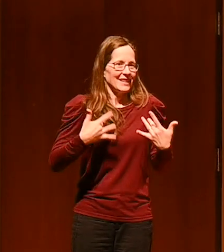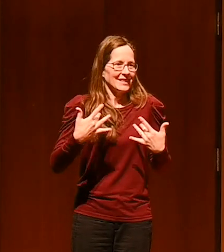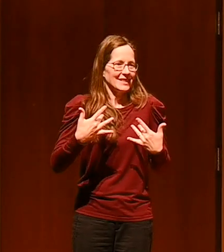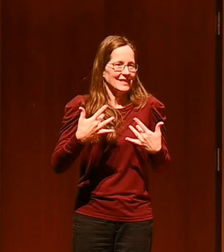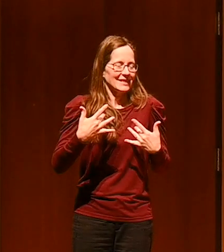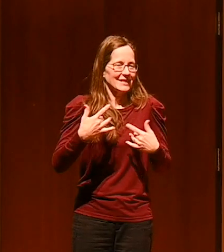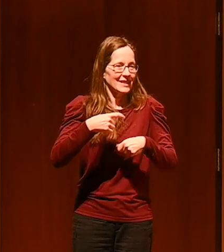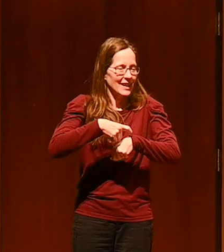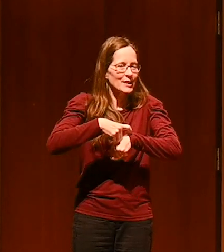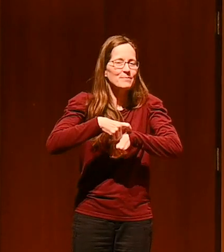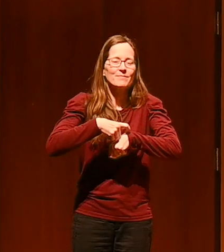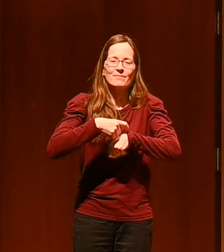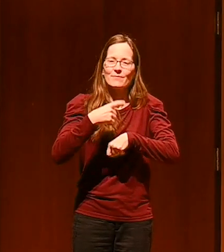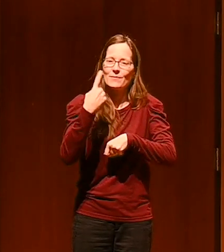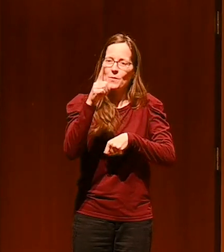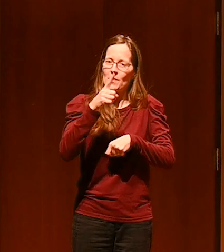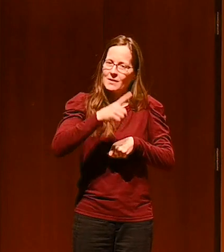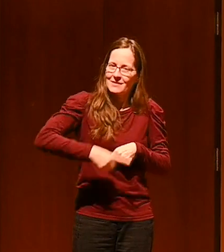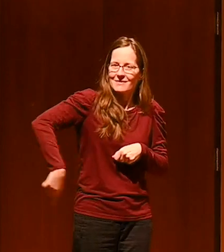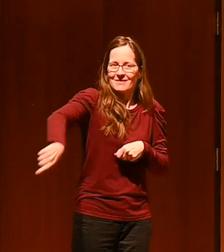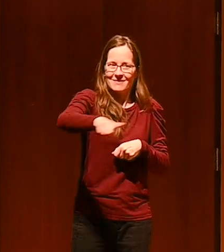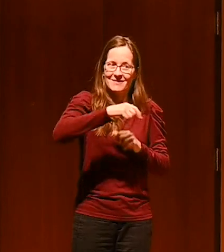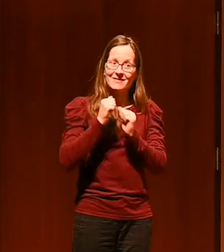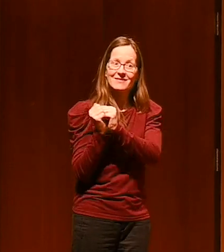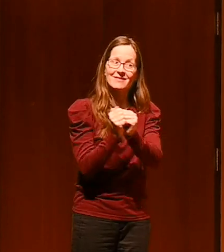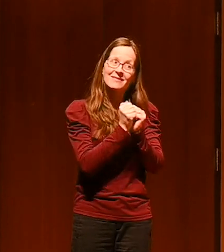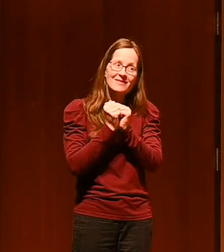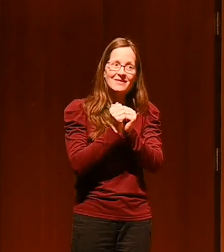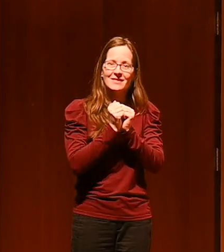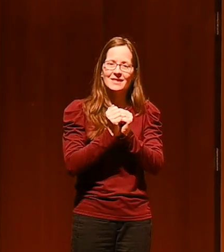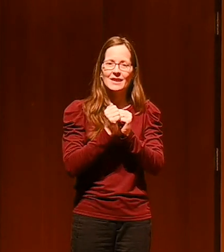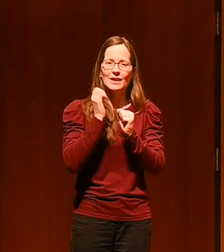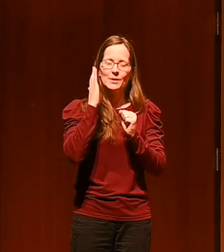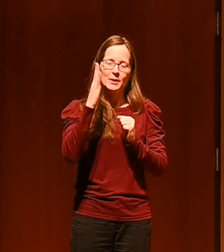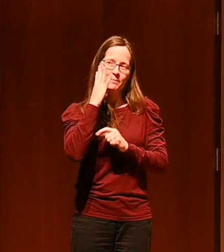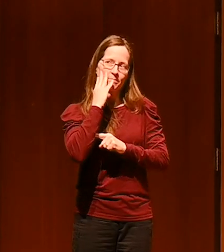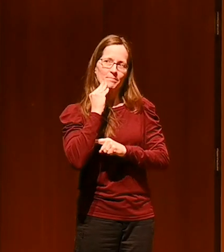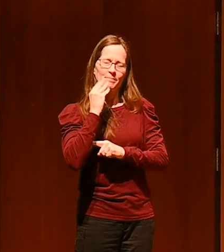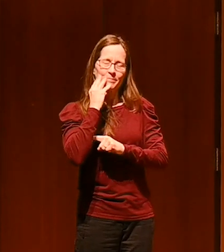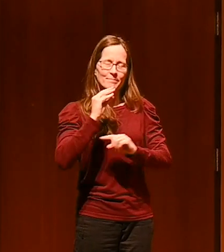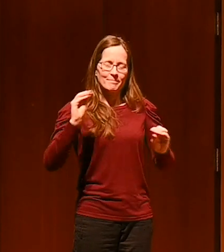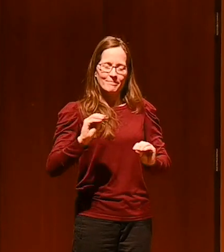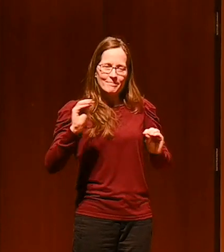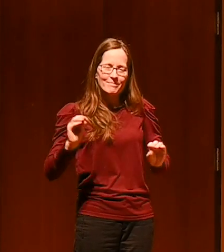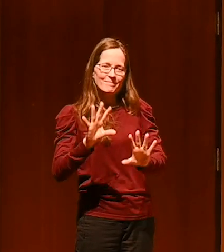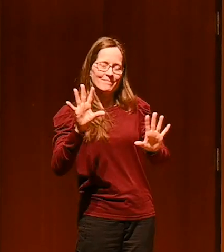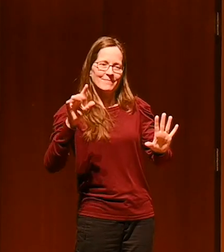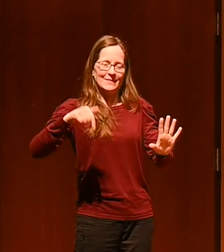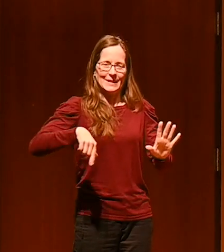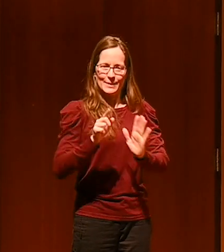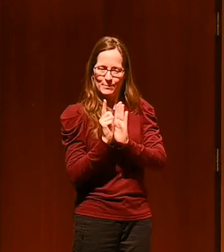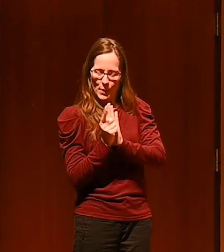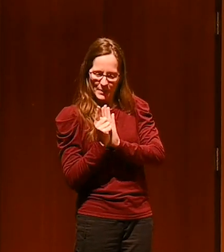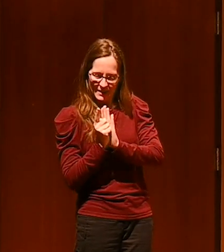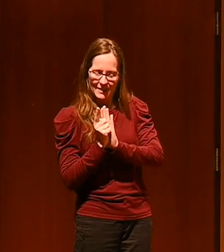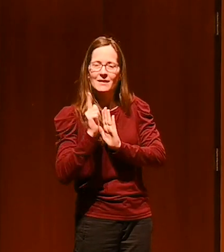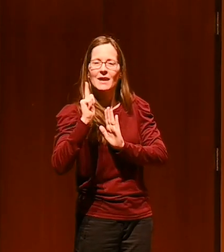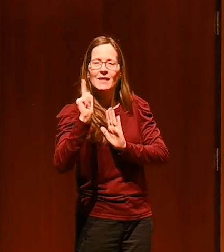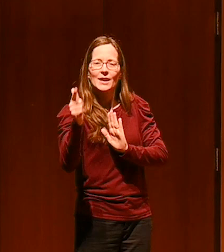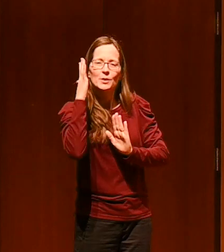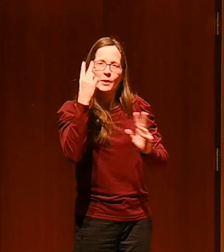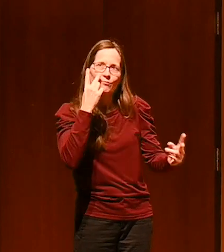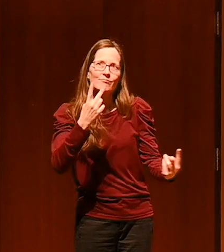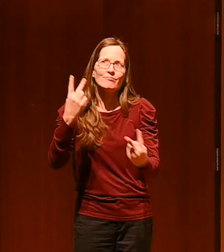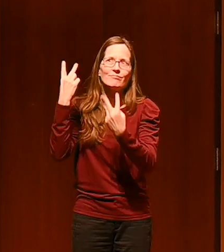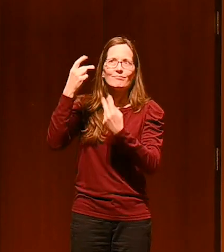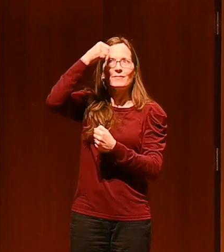where we together will meet the magic in this moment before it becomes a memory. Today, we